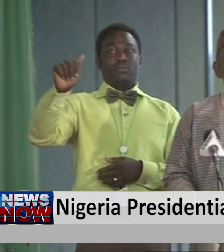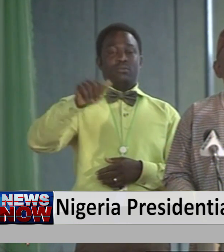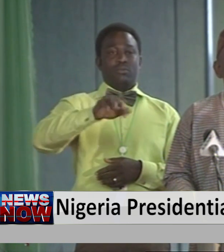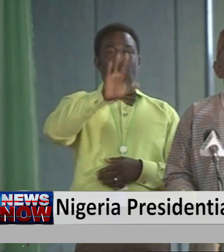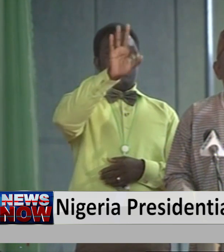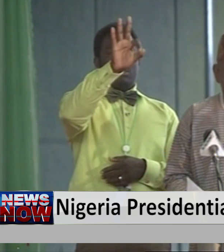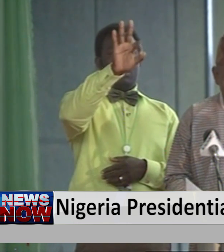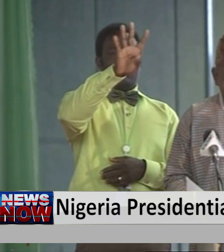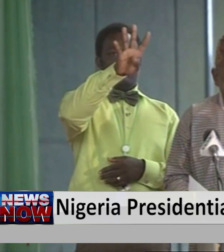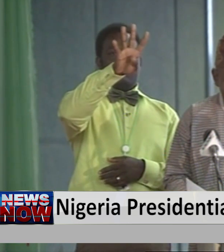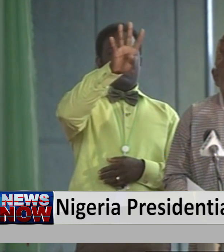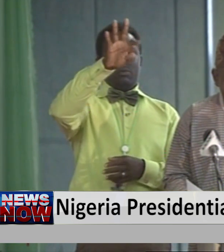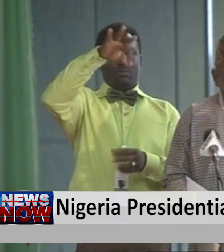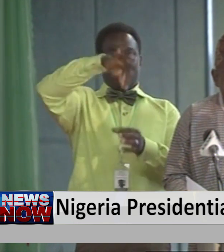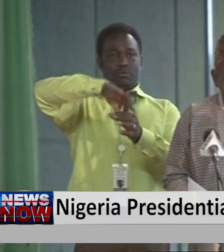94 votes.